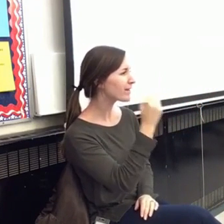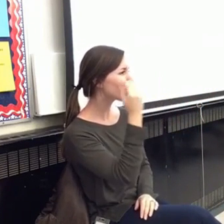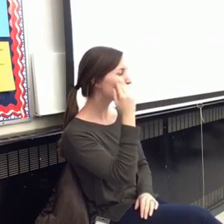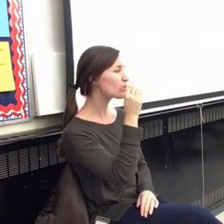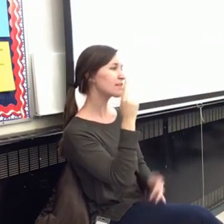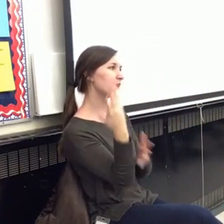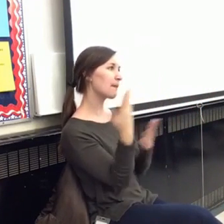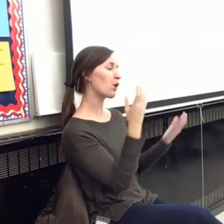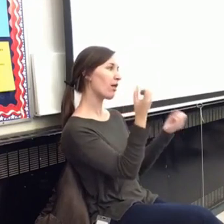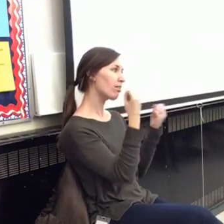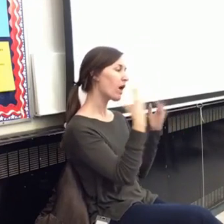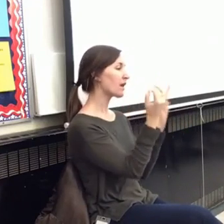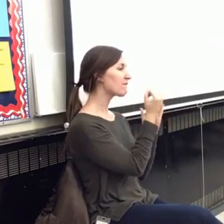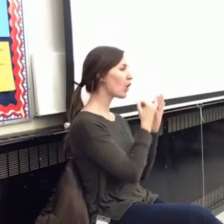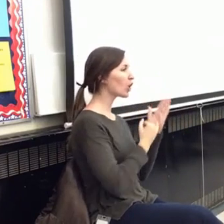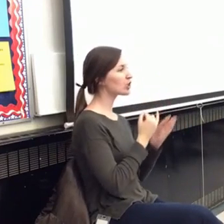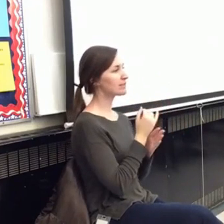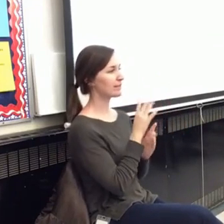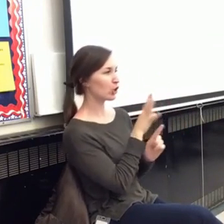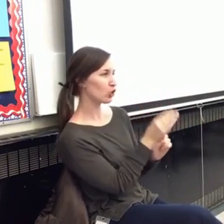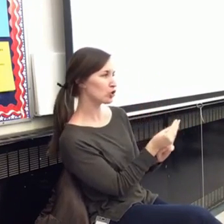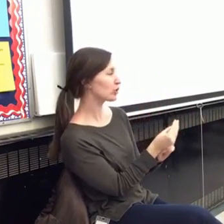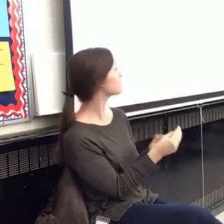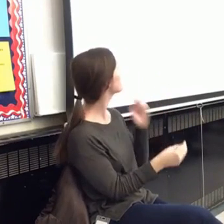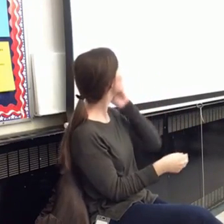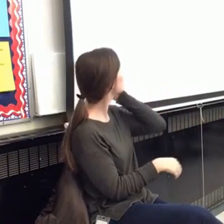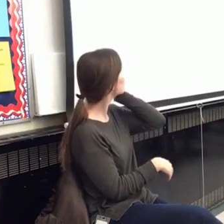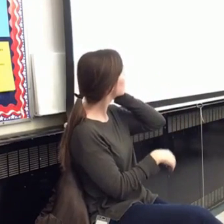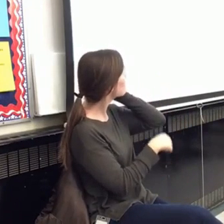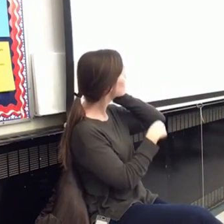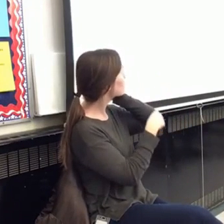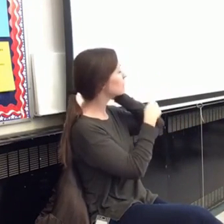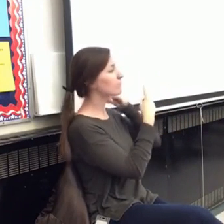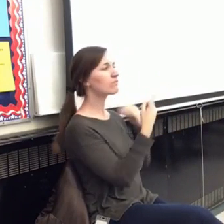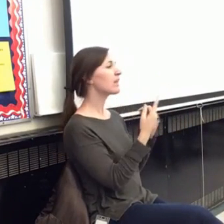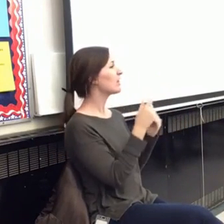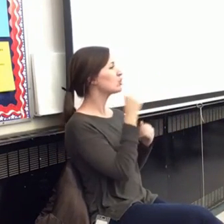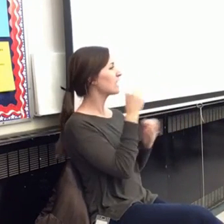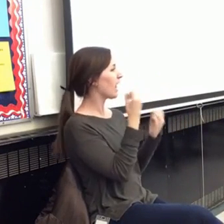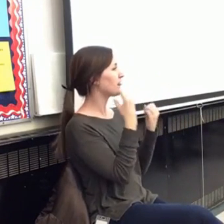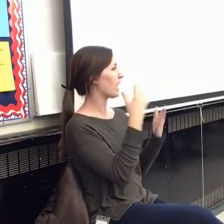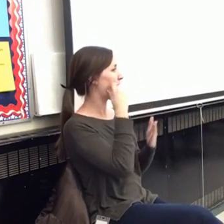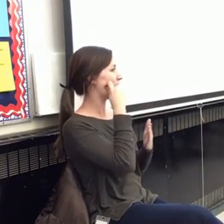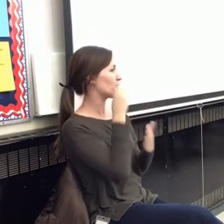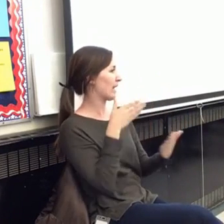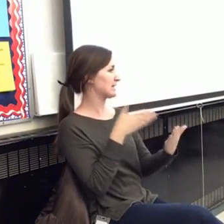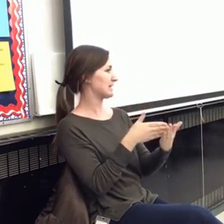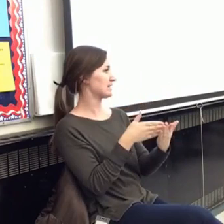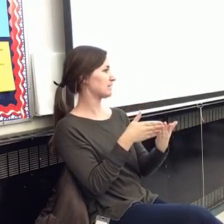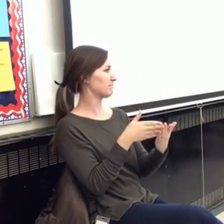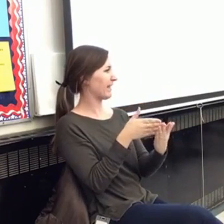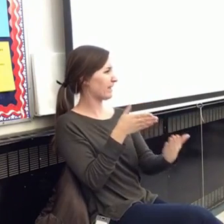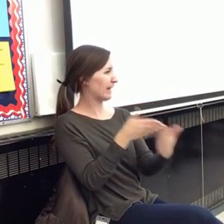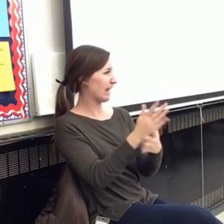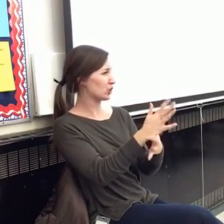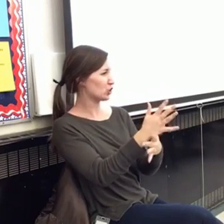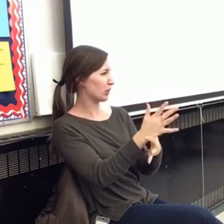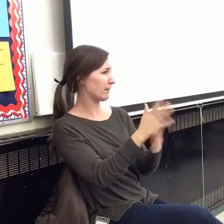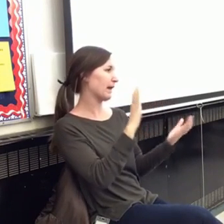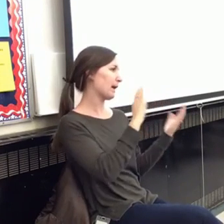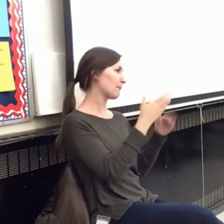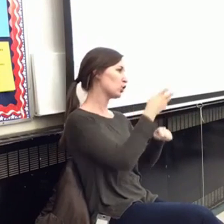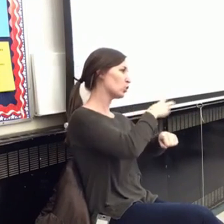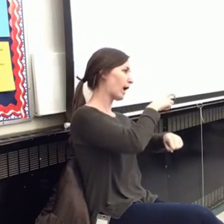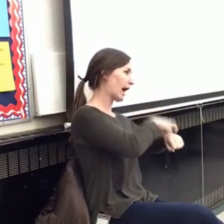the United States. So at this point, they're not going to have as much racism as the Irish and the Asians, but that's all going to change with